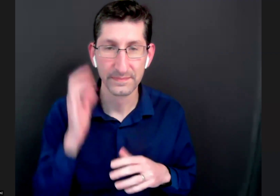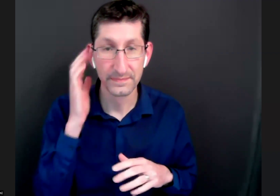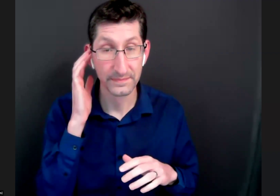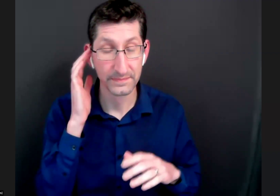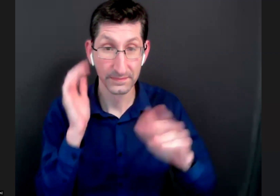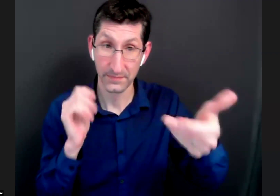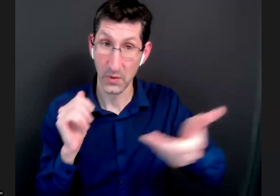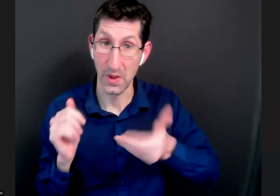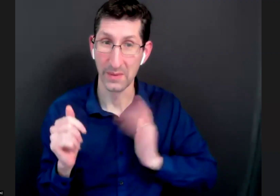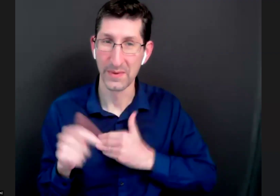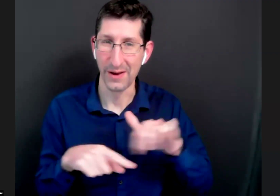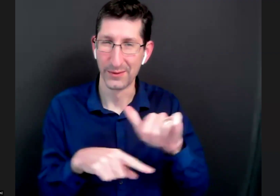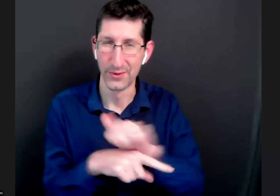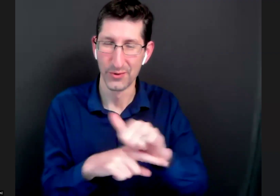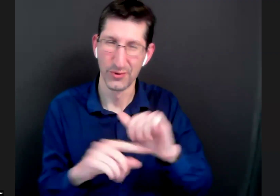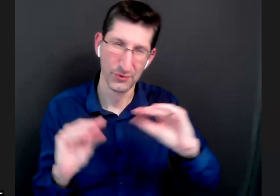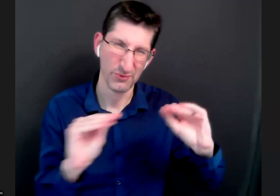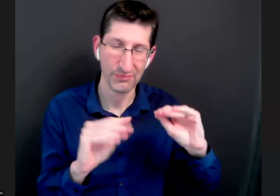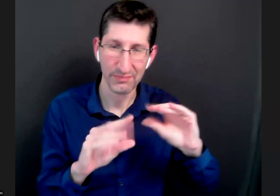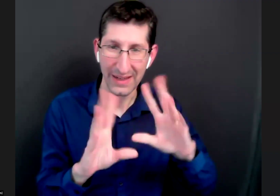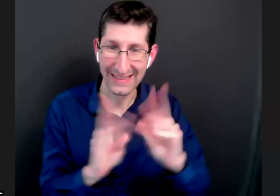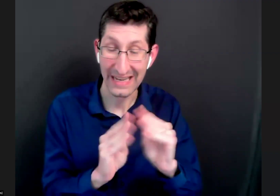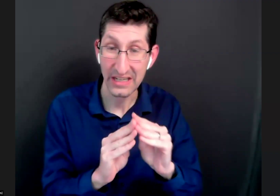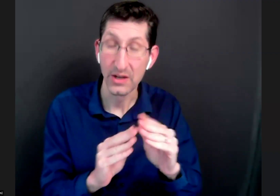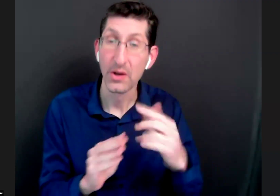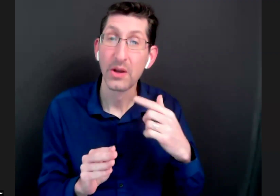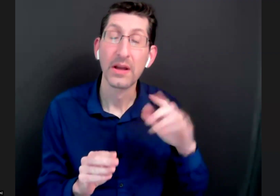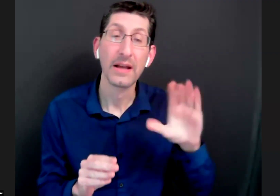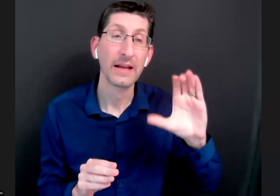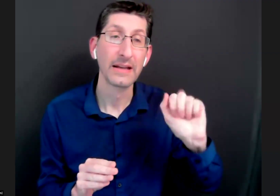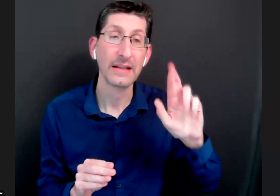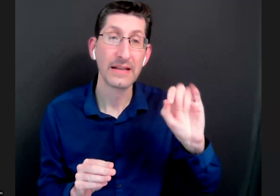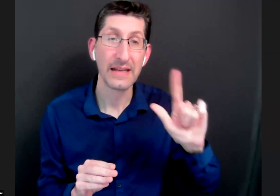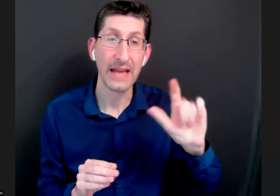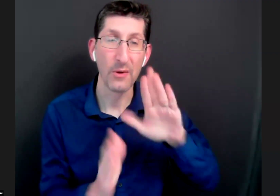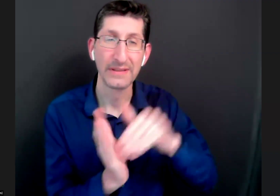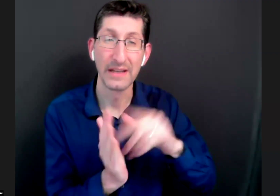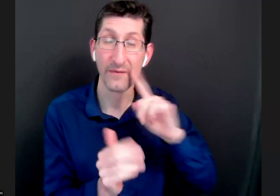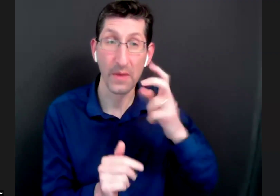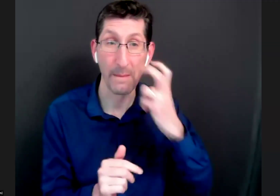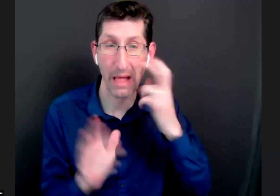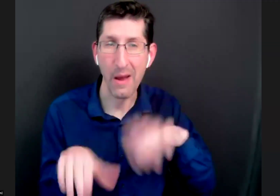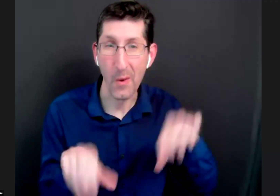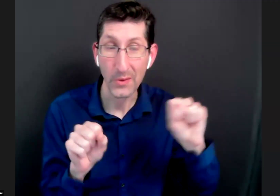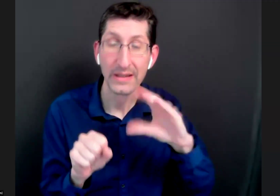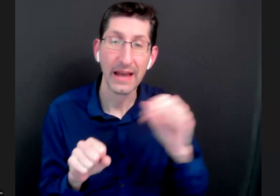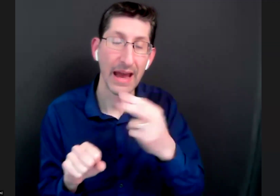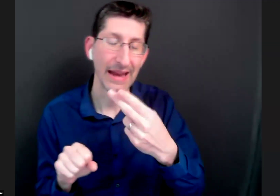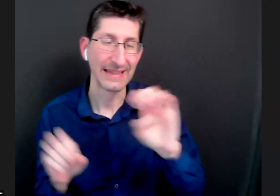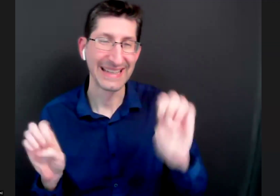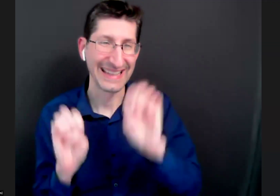Welcome to today's training session. It's presented to you by the Carroll Center for the Blind and hosted by Easter